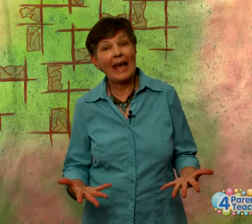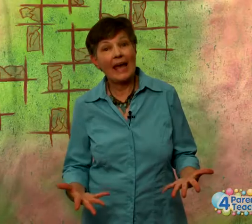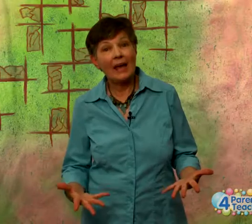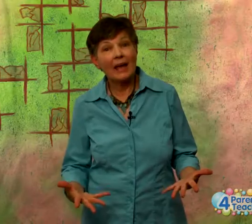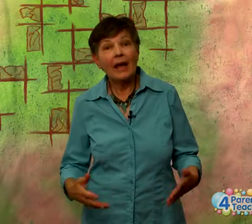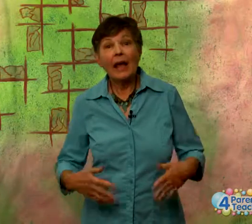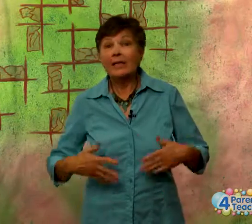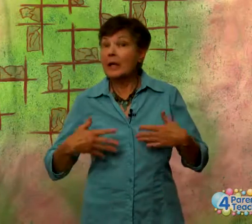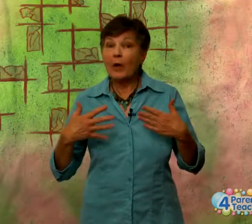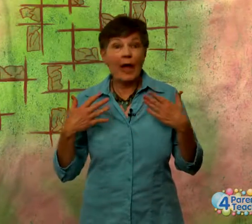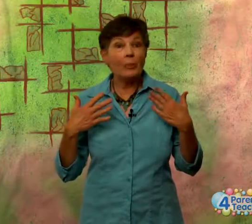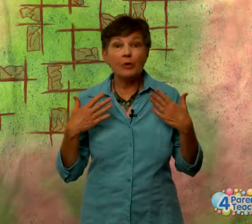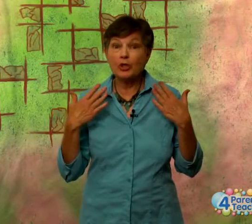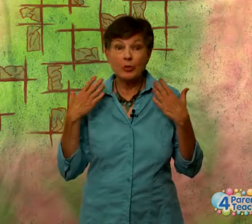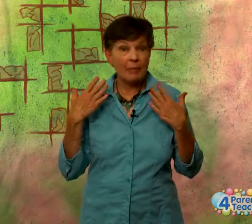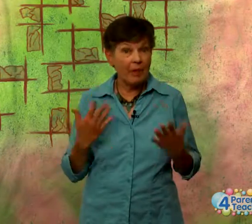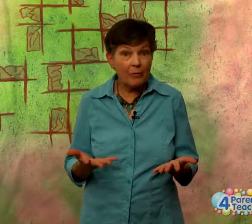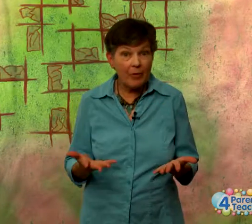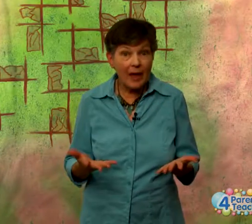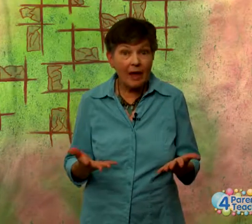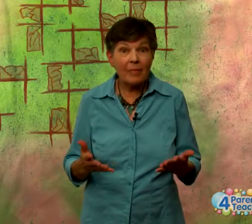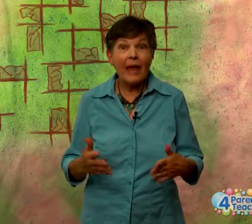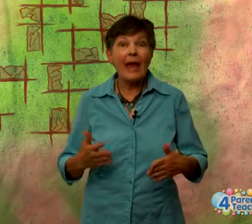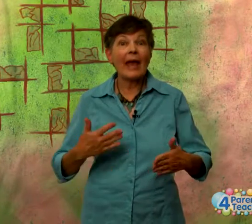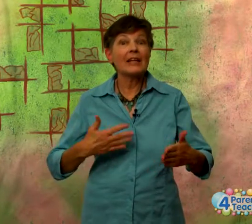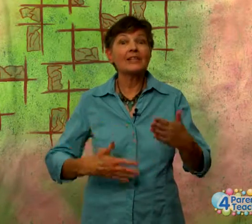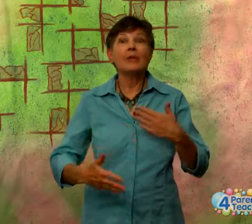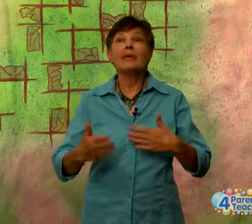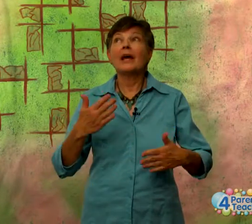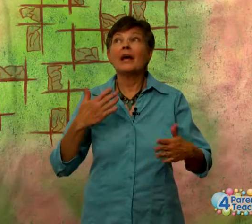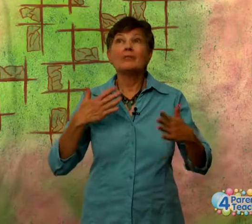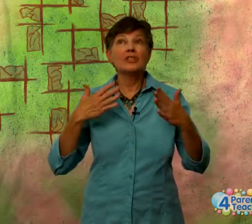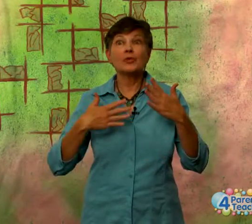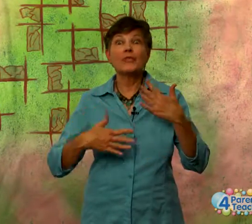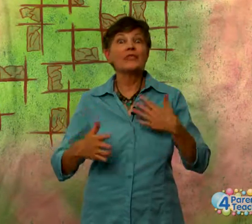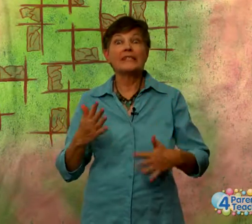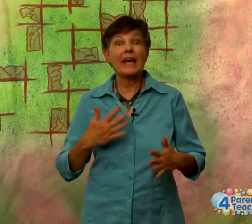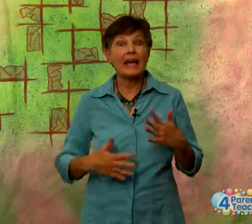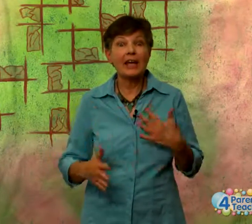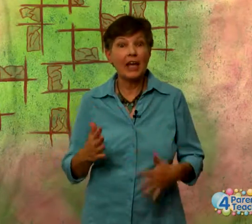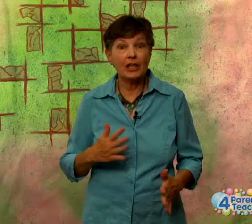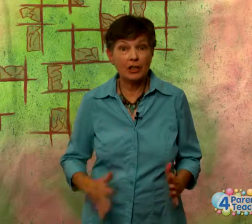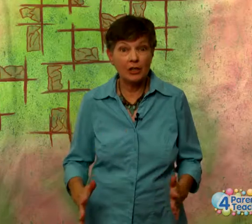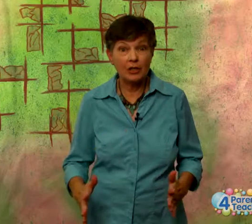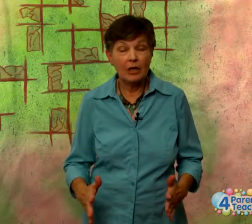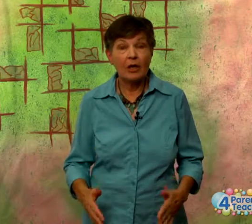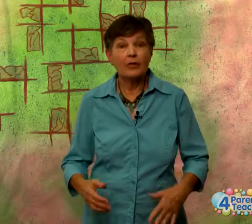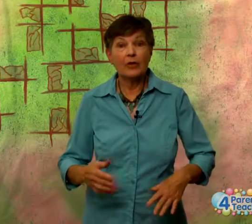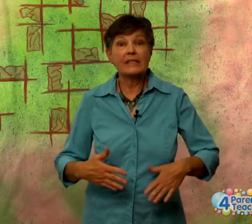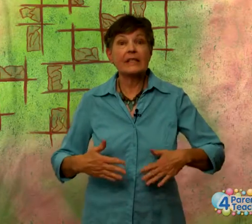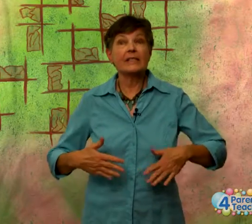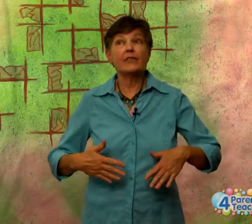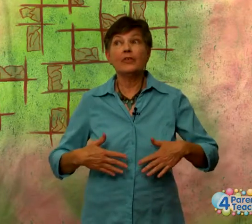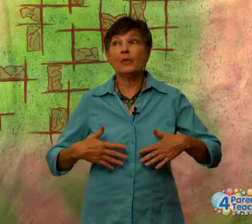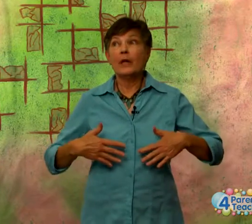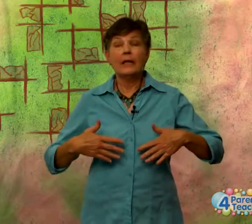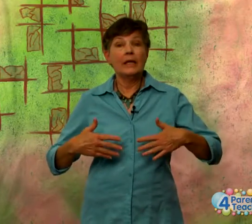day. It will help you to remember them, and it's going to become just sort of second nature. For instance, if you